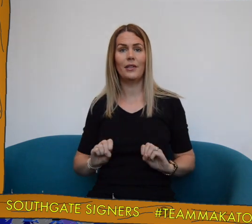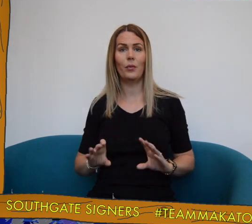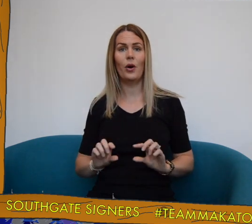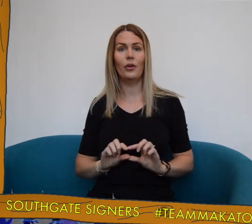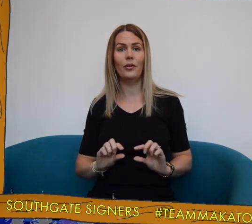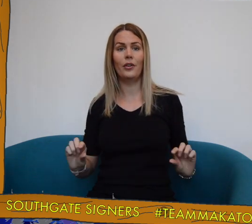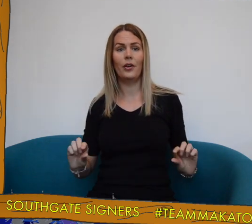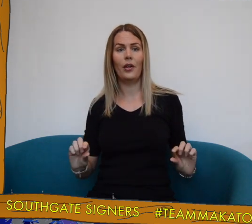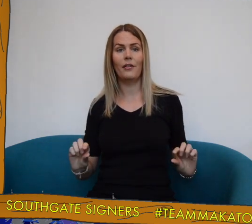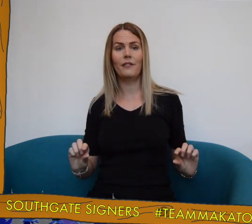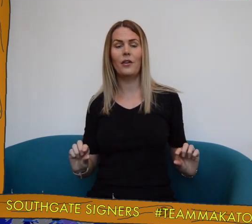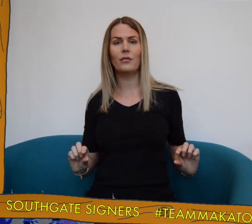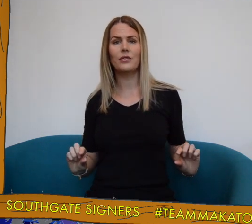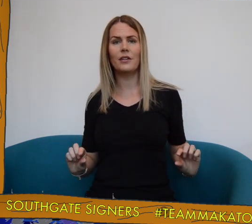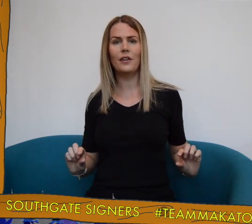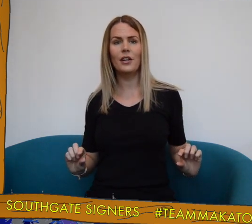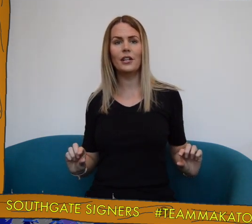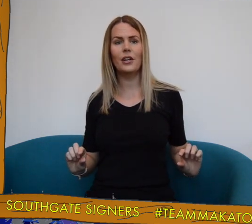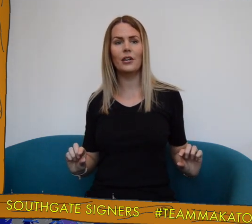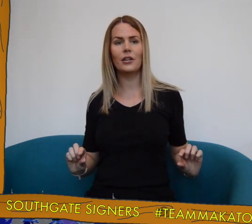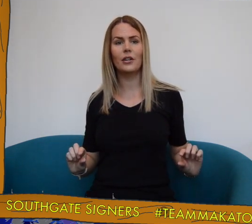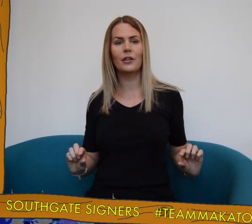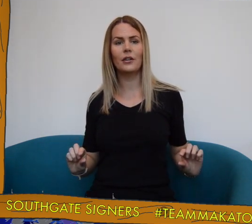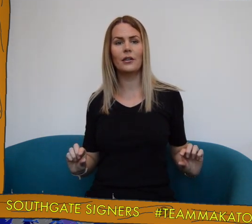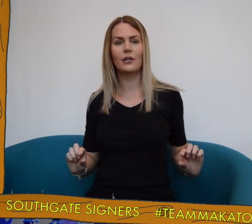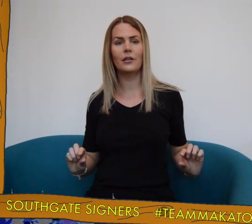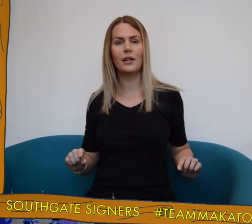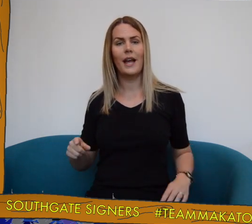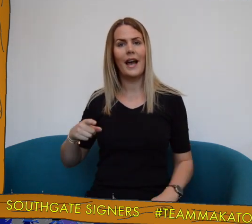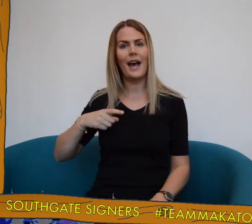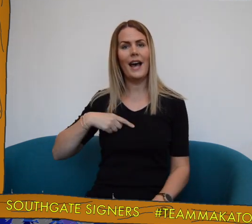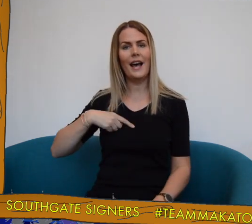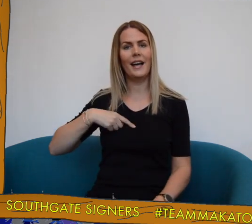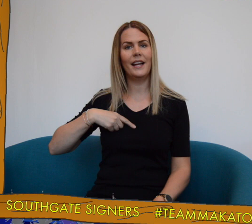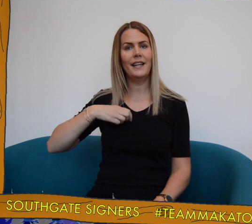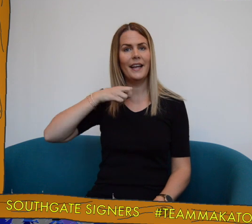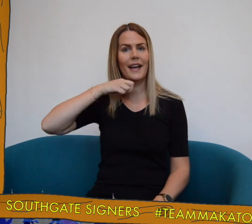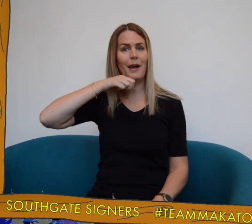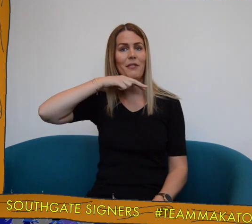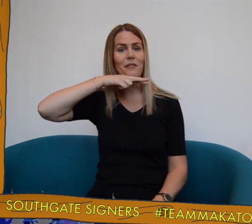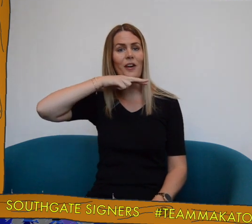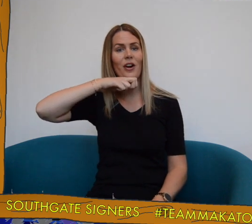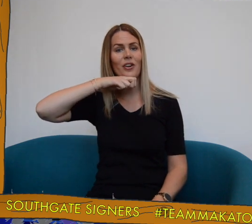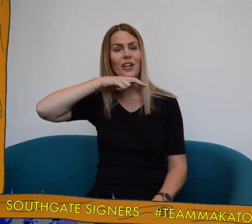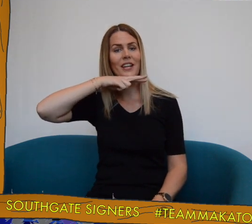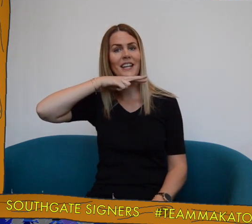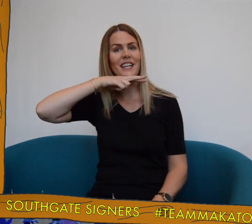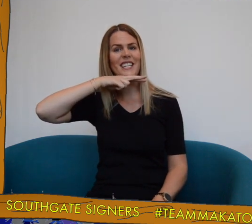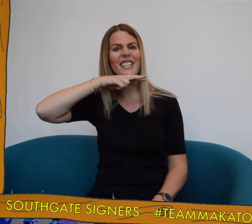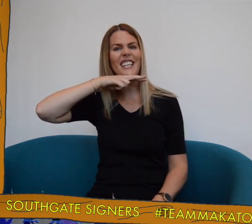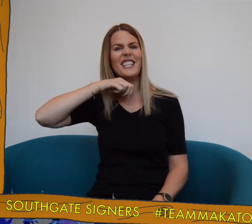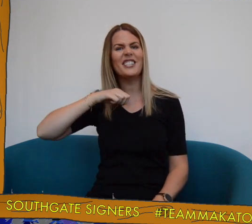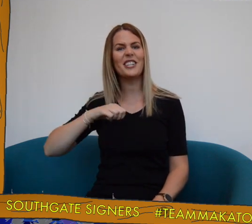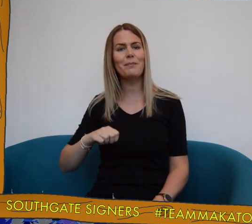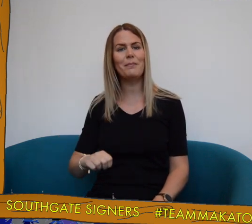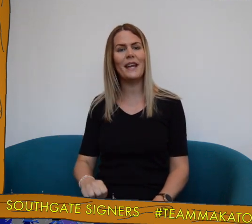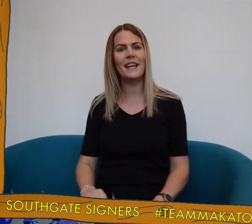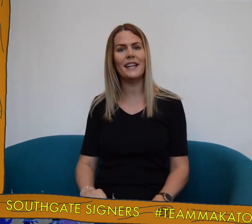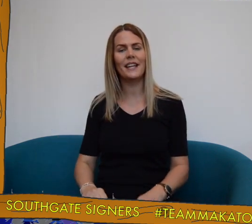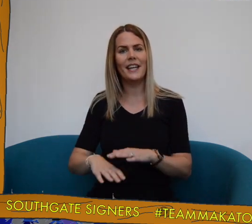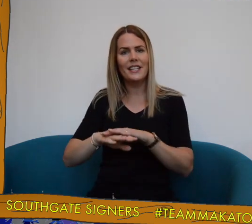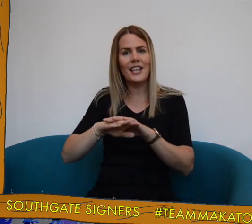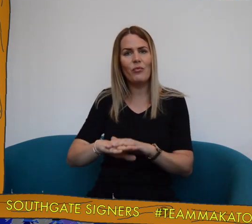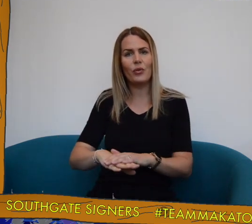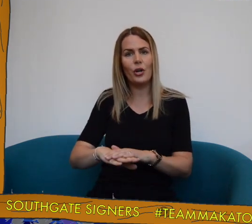dried the wand in the fold of her cloak. I am a frog as clean as can